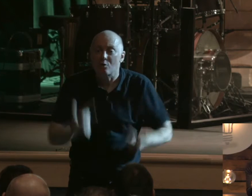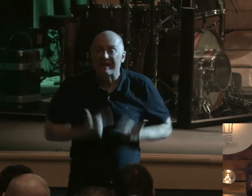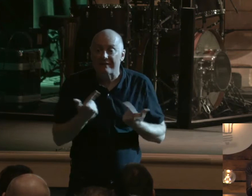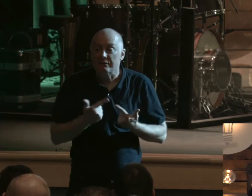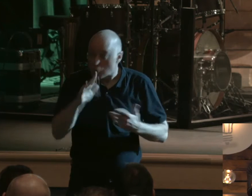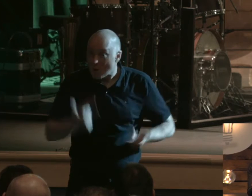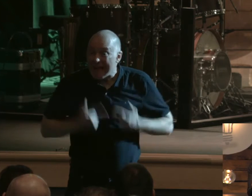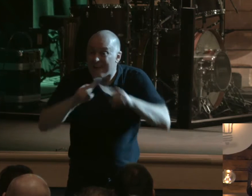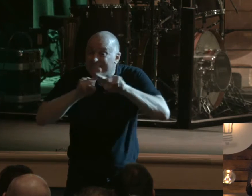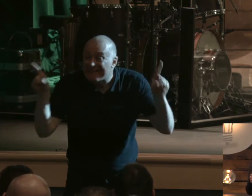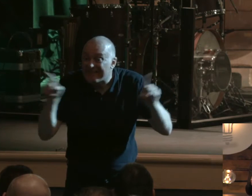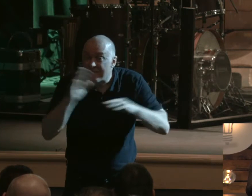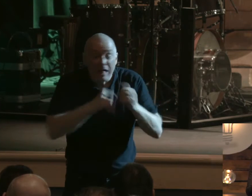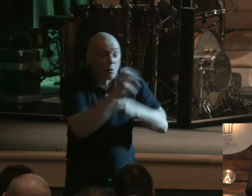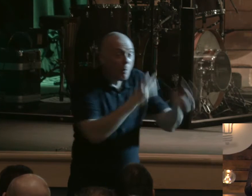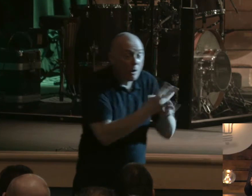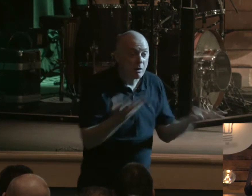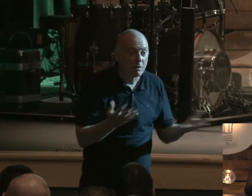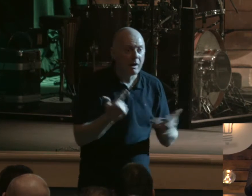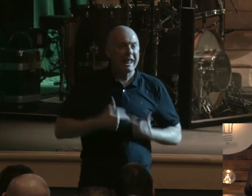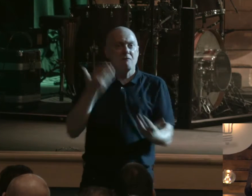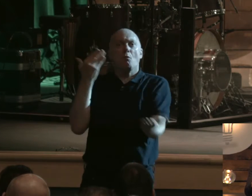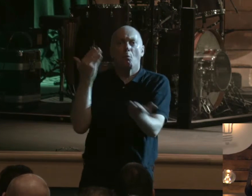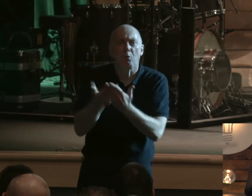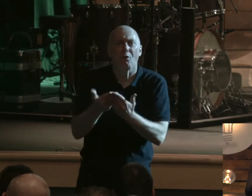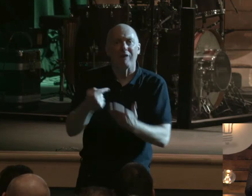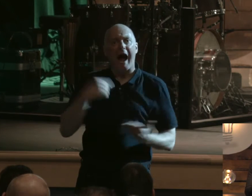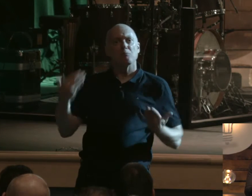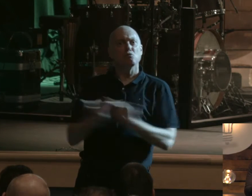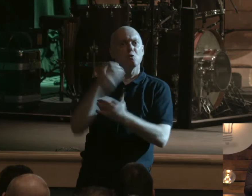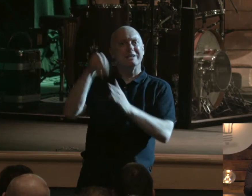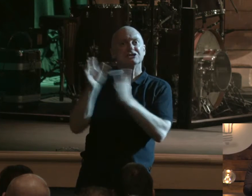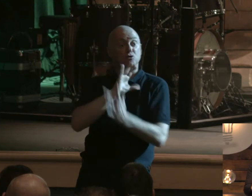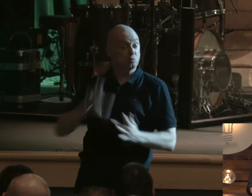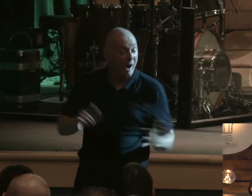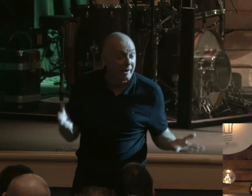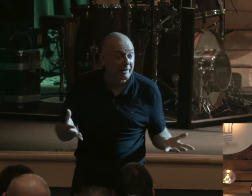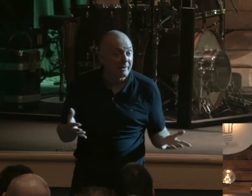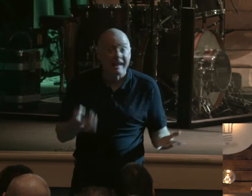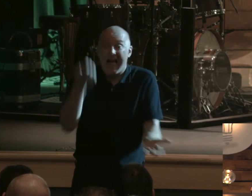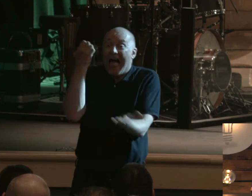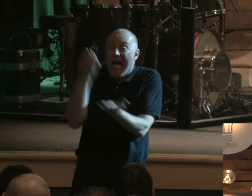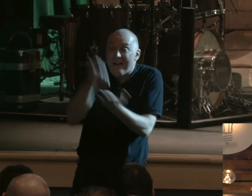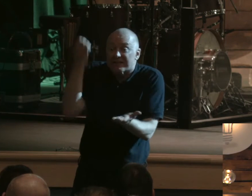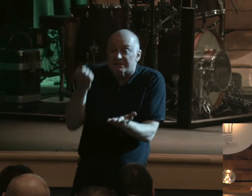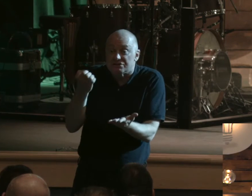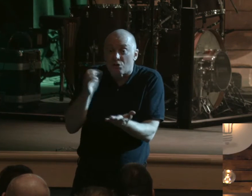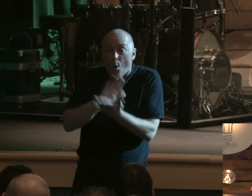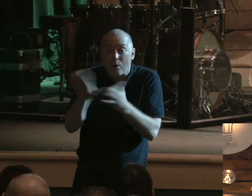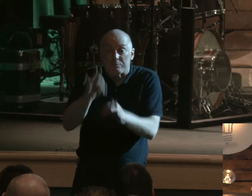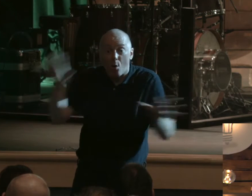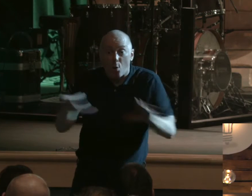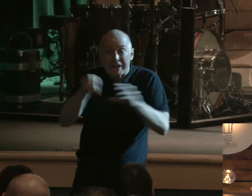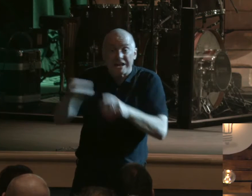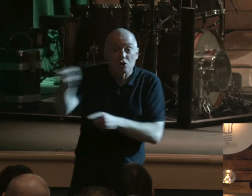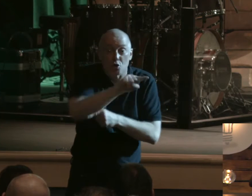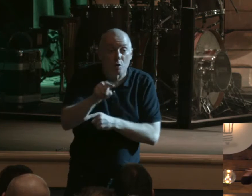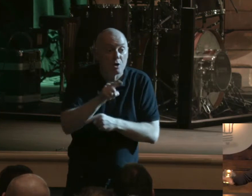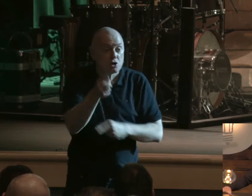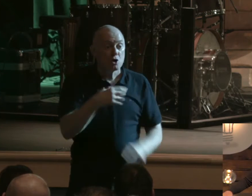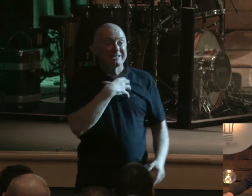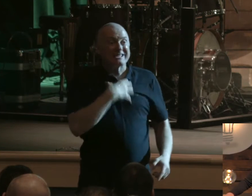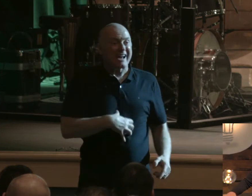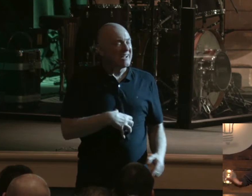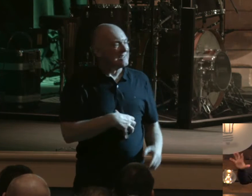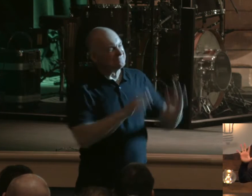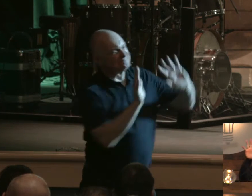life different? Does your life prove that you've been made new in Jesus Christ? Is there evidence that the Spirit of God is working within you as you desire